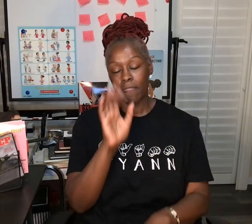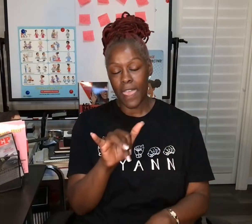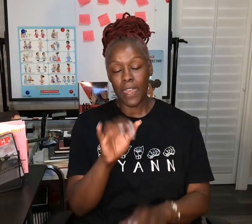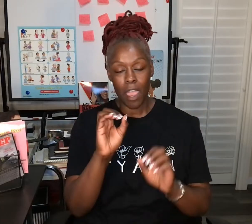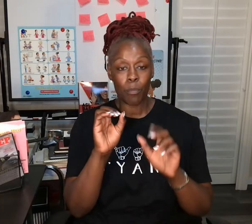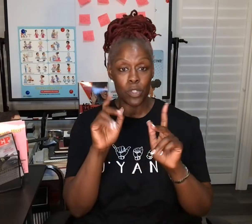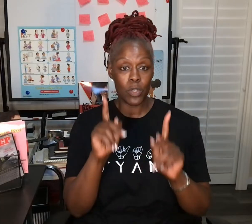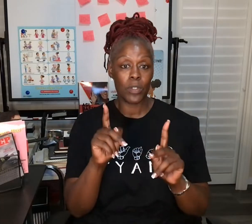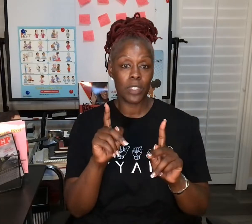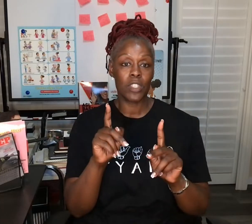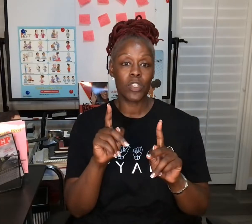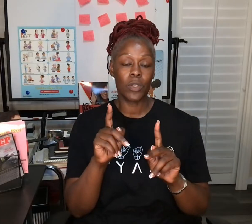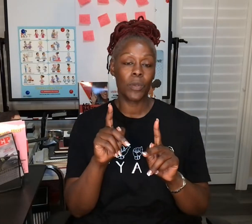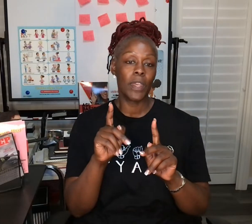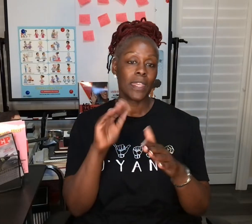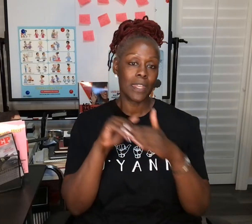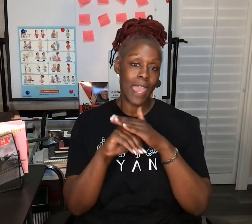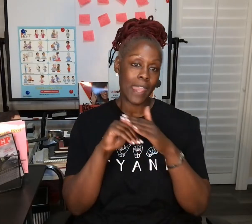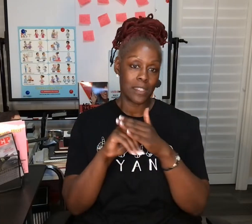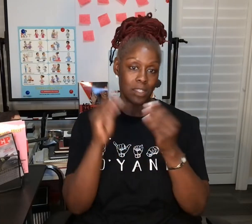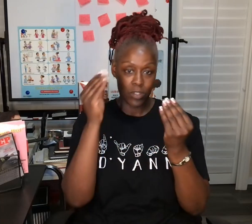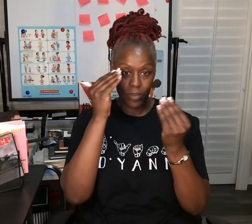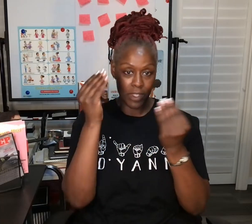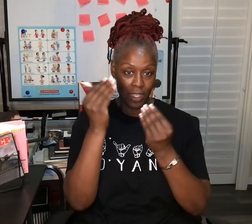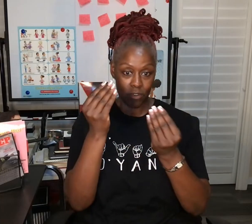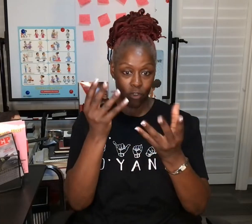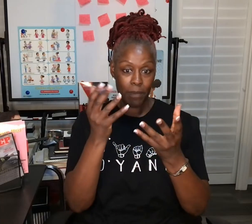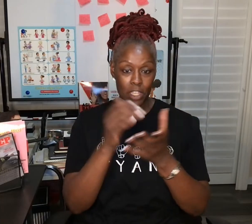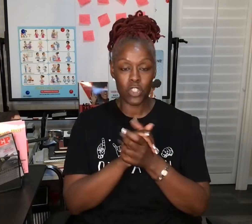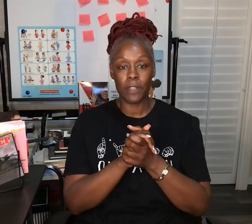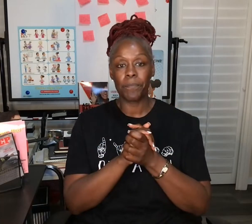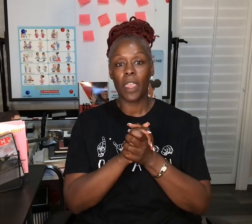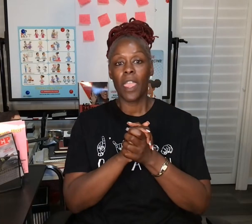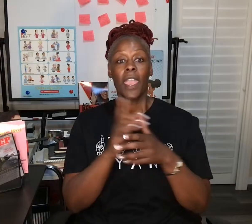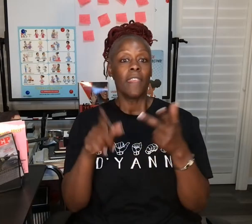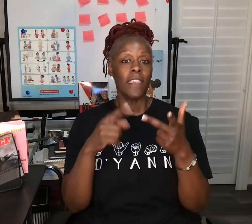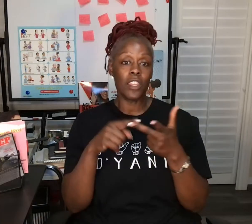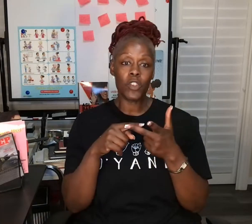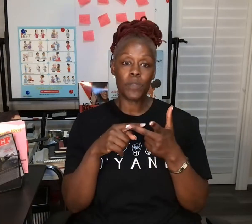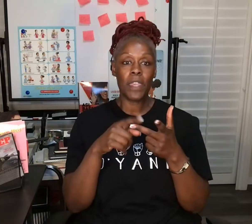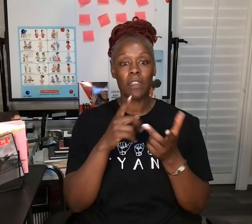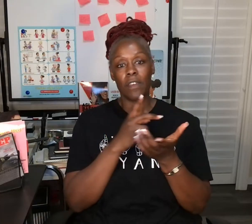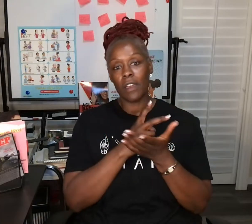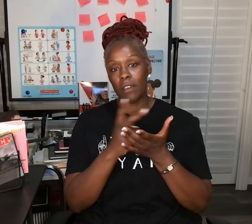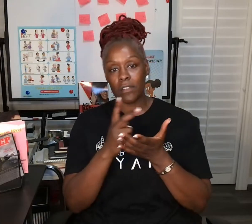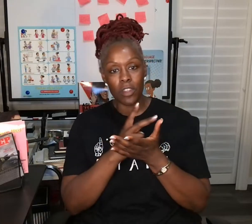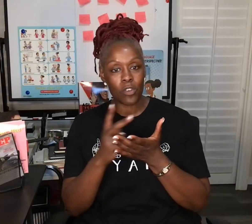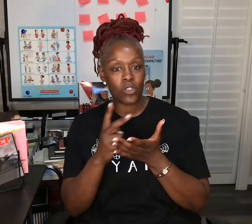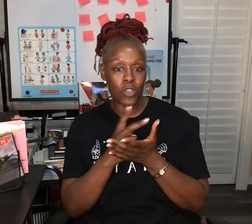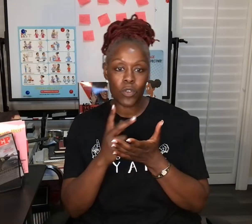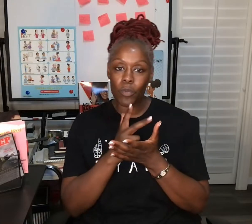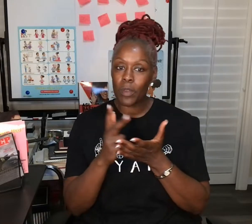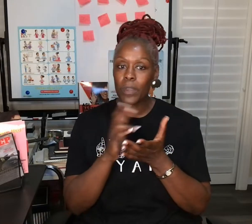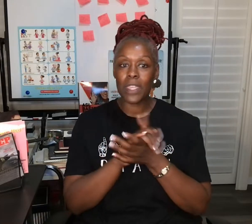that opportunity to get access to the information. And then you spend 2-3 weeks